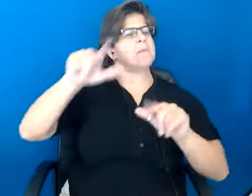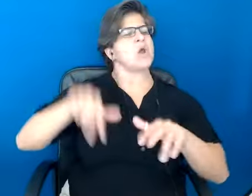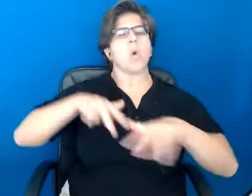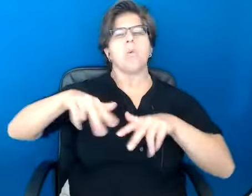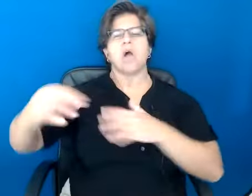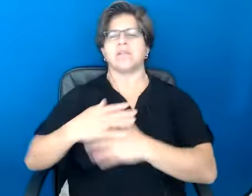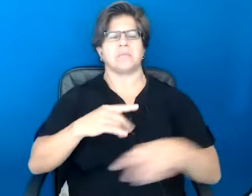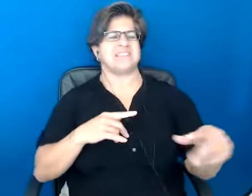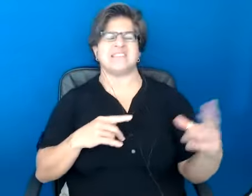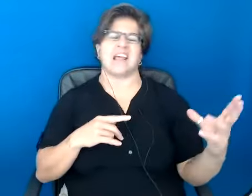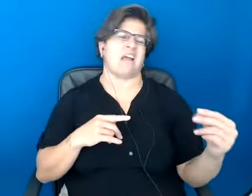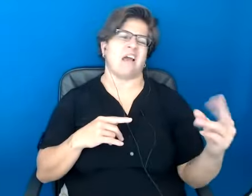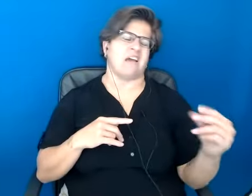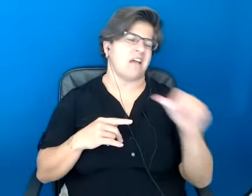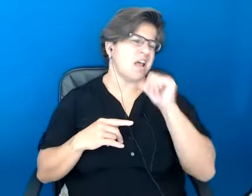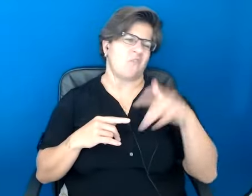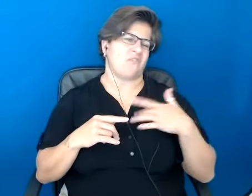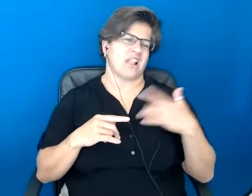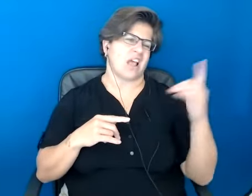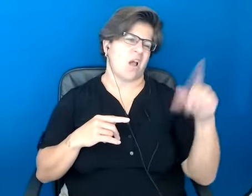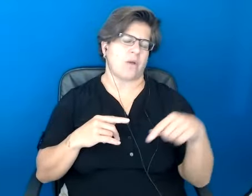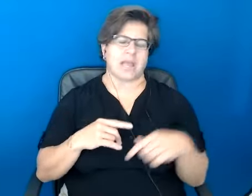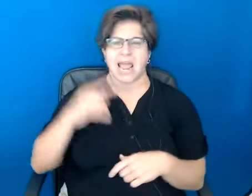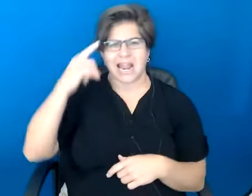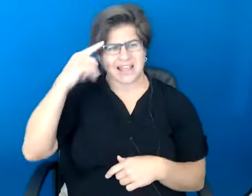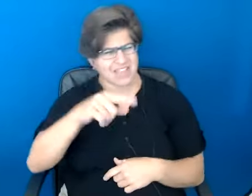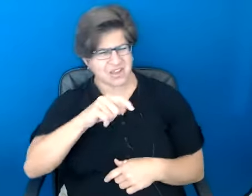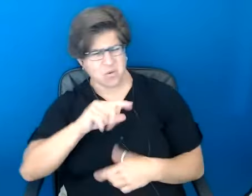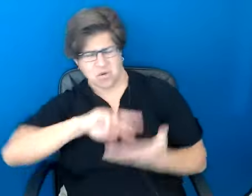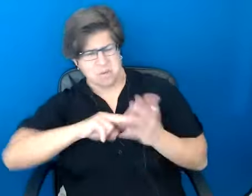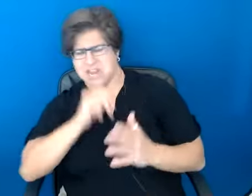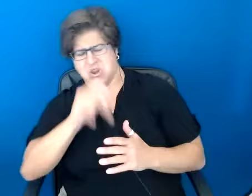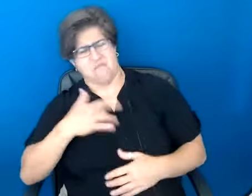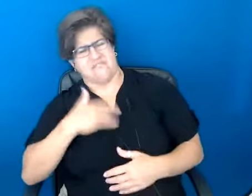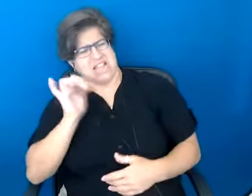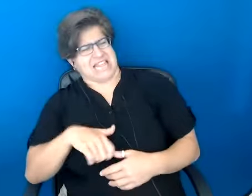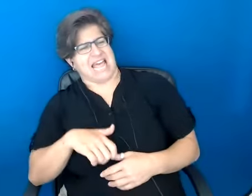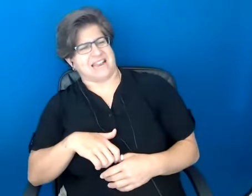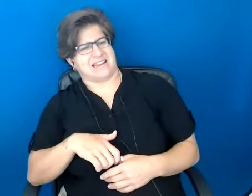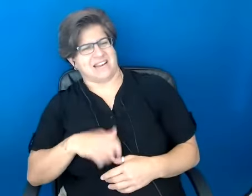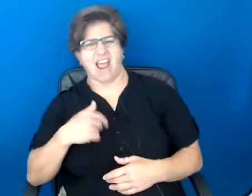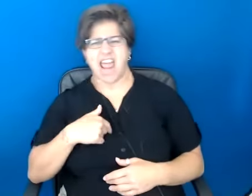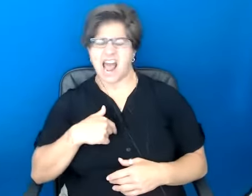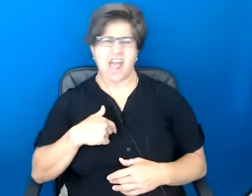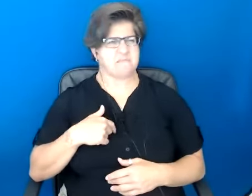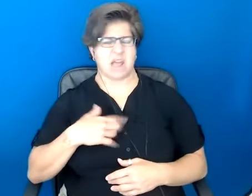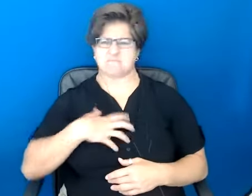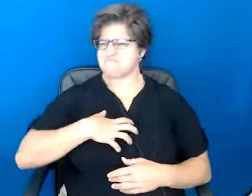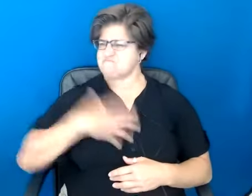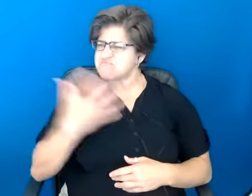would think, I could go a nice walk to the beach. There's his defects of character. And I'd say, Mum will go a walk to the beach and he would say, nah, I don't feel like